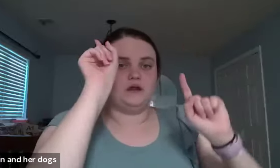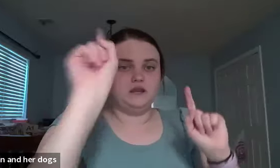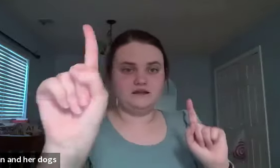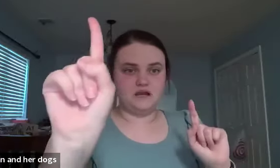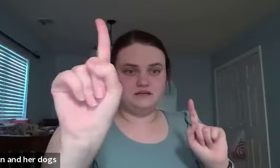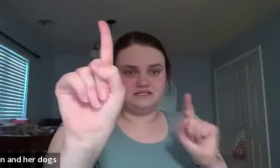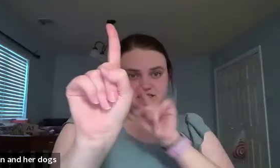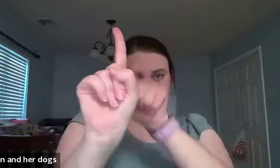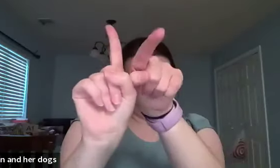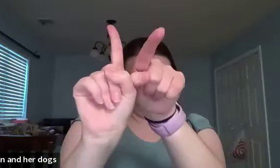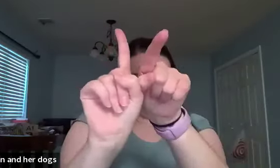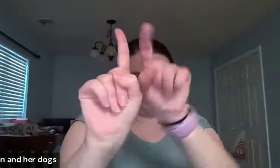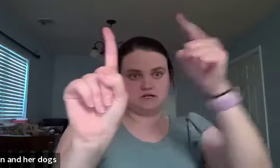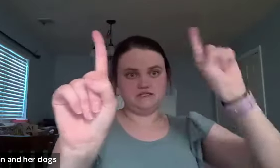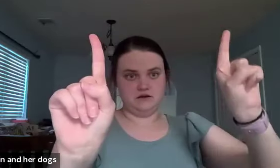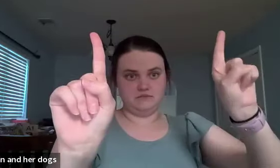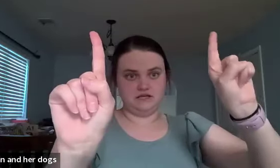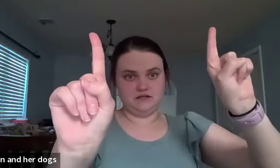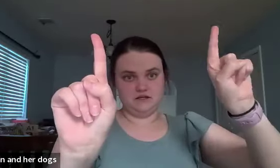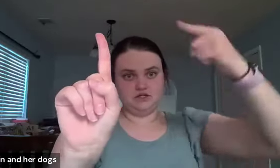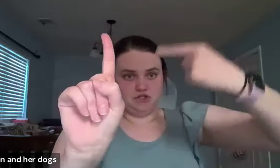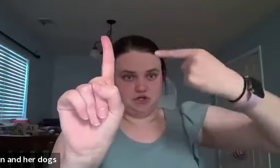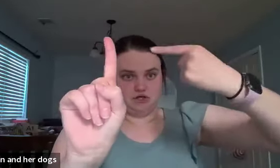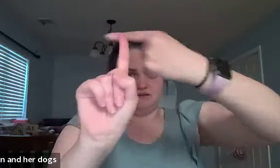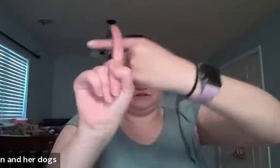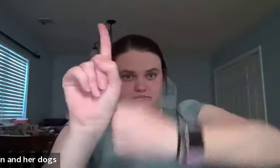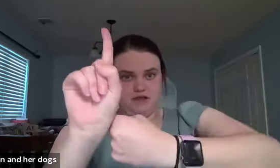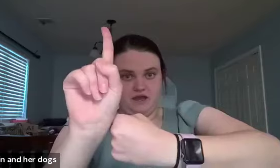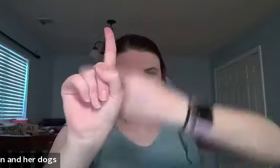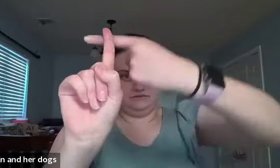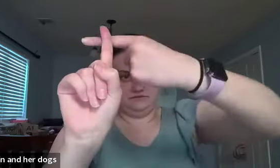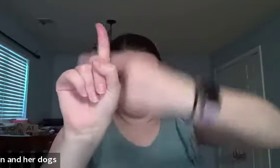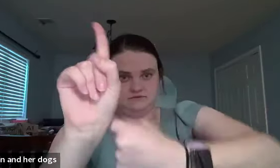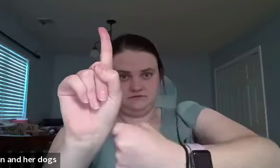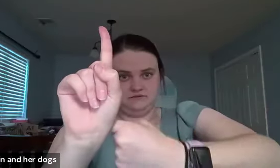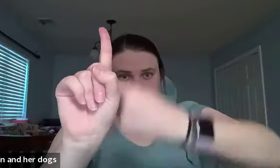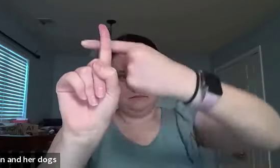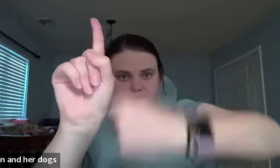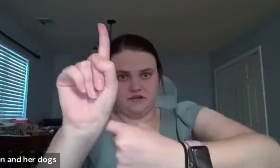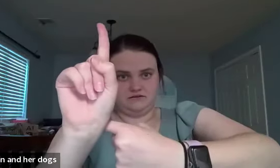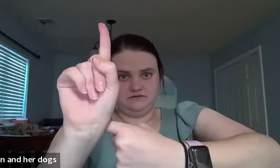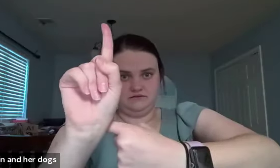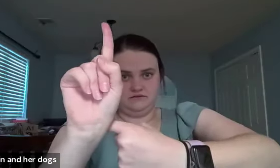So non-dominant stays pointing out this way. Dominant turns and goes on the back. Back.